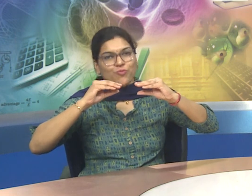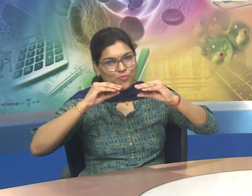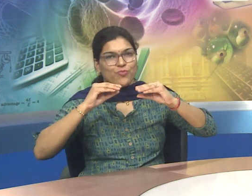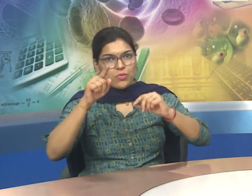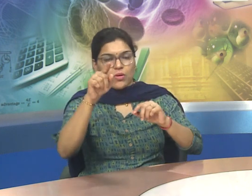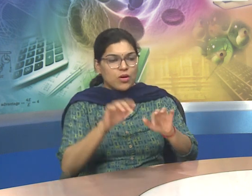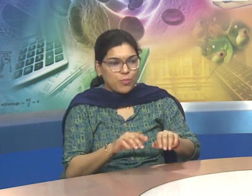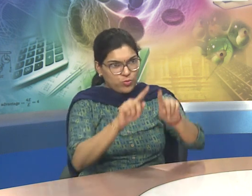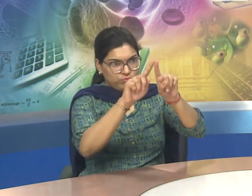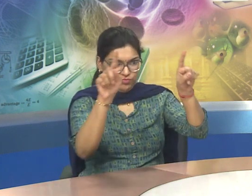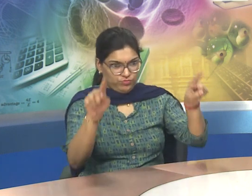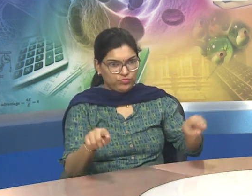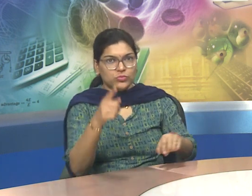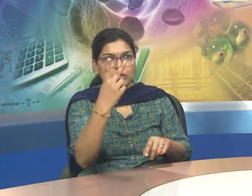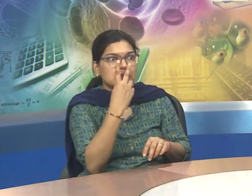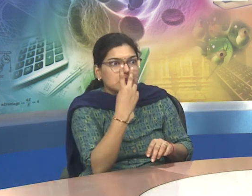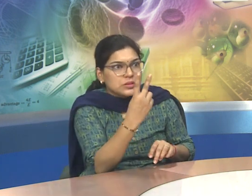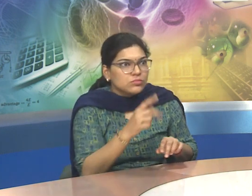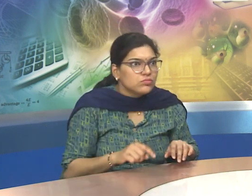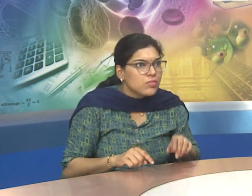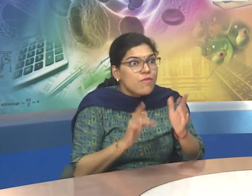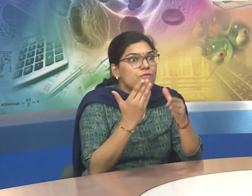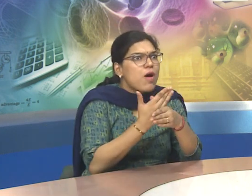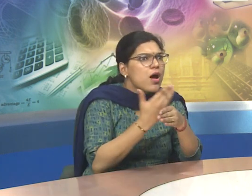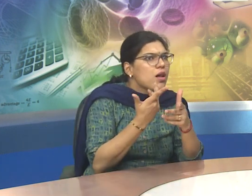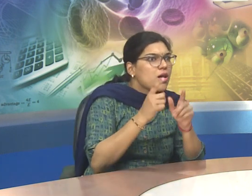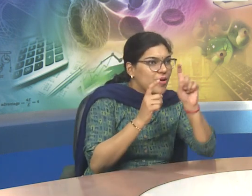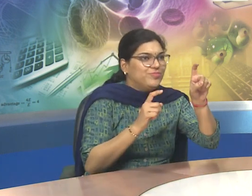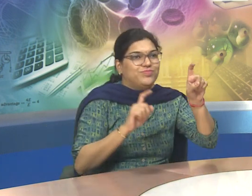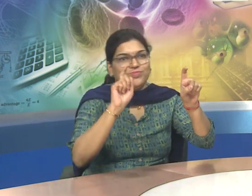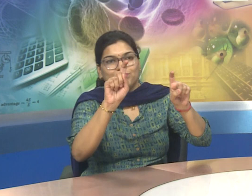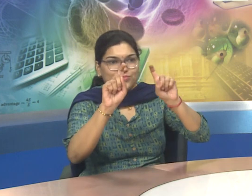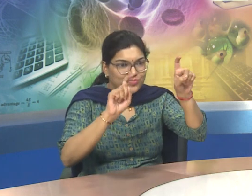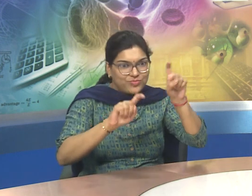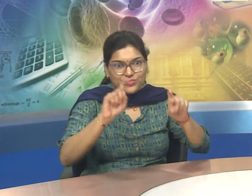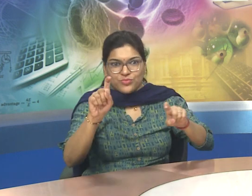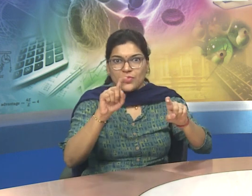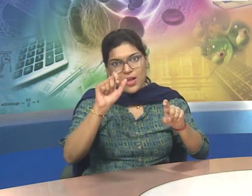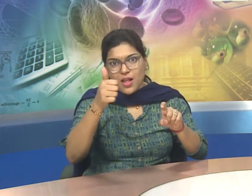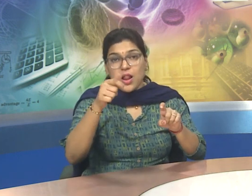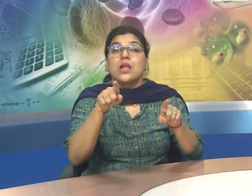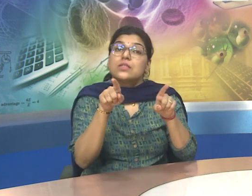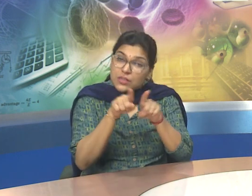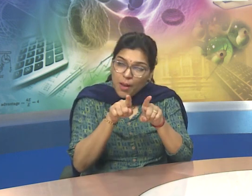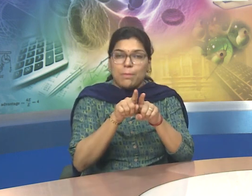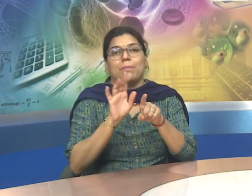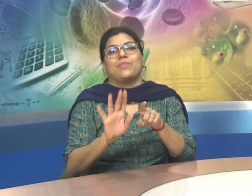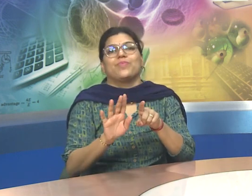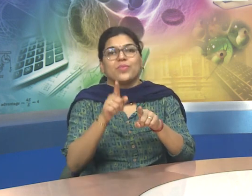soft copies inside the computer. So all those files, all those folders which are visible on